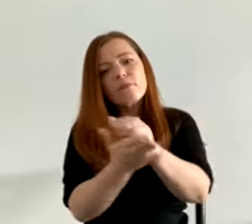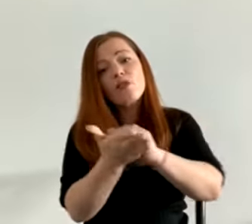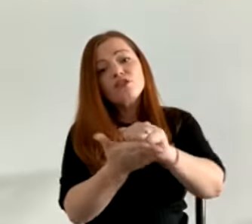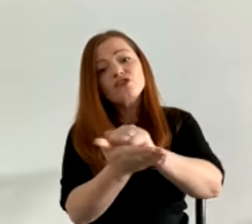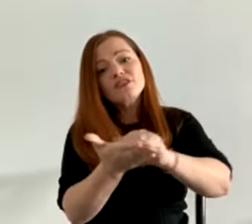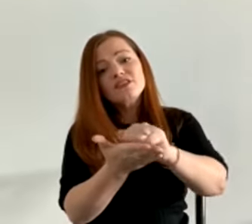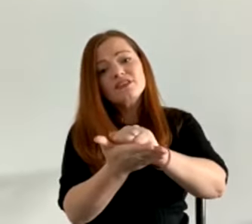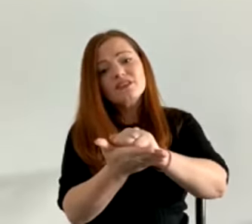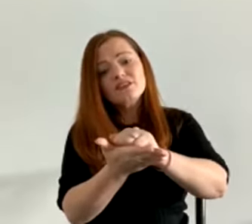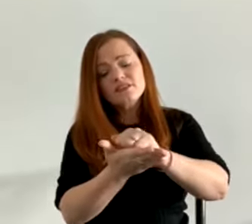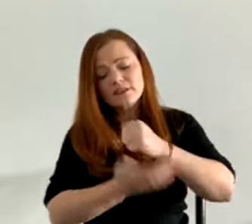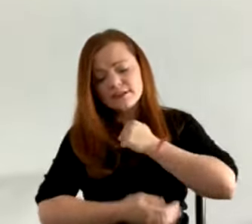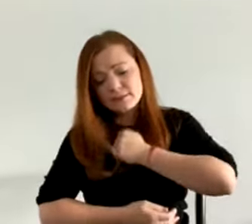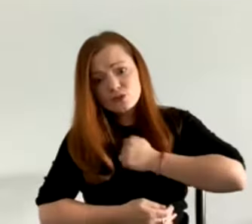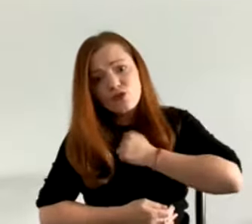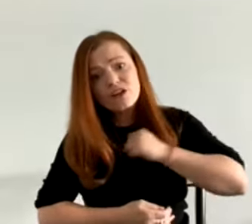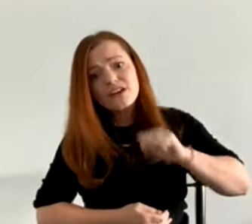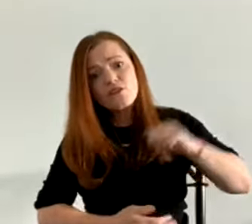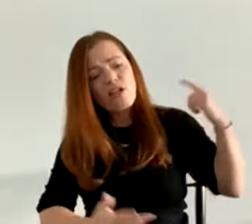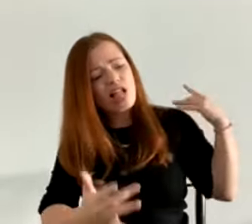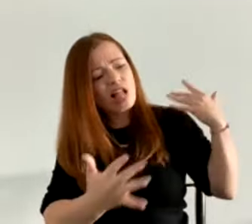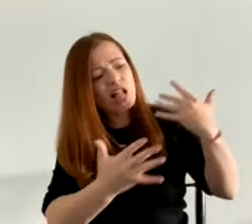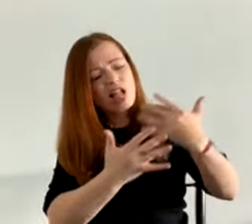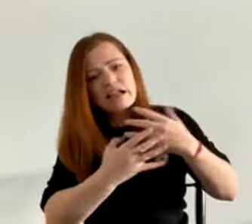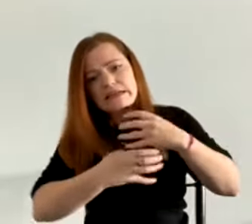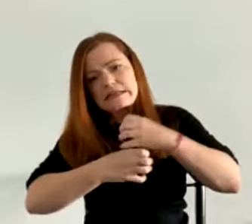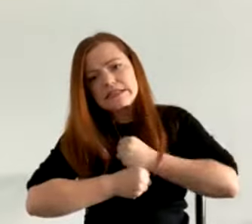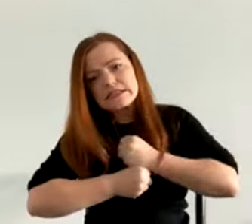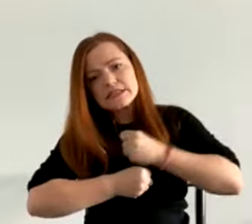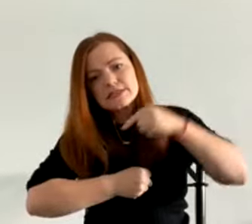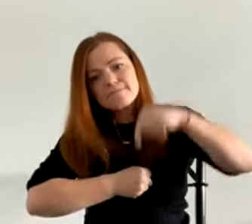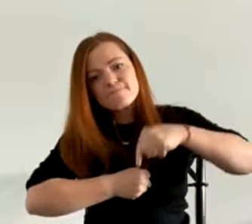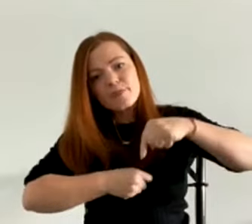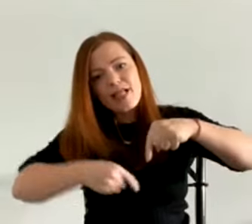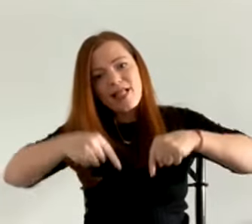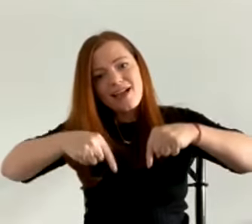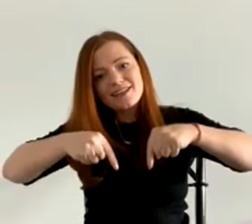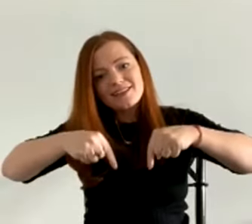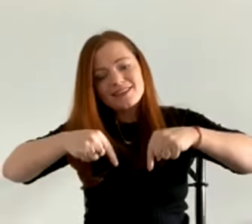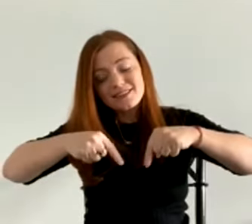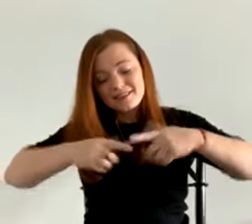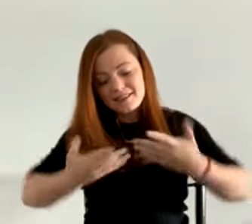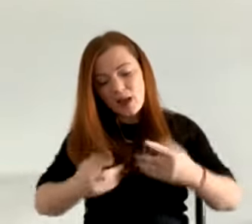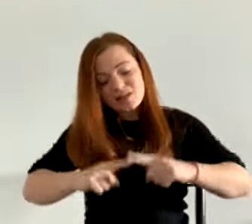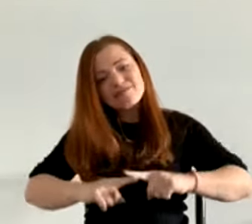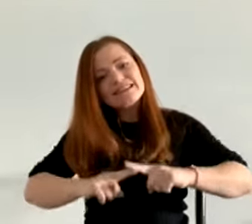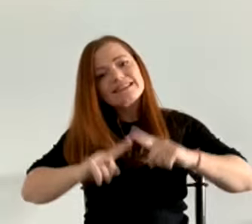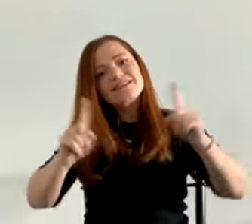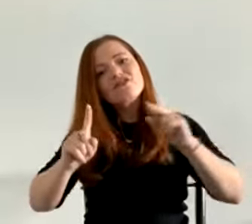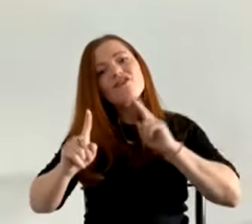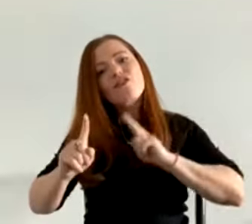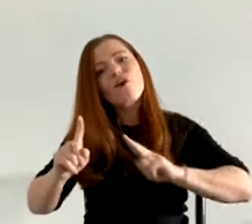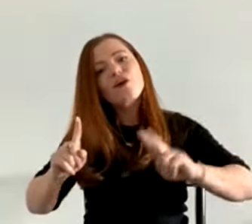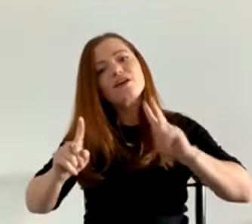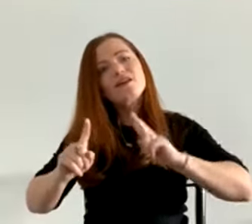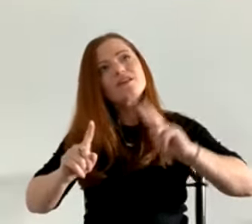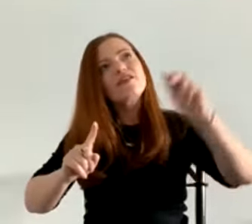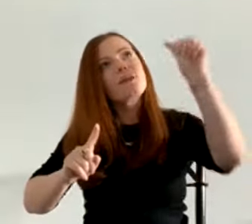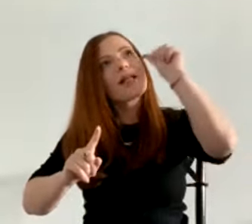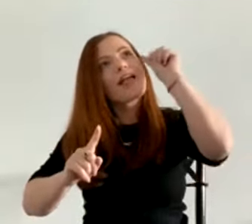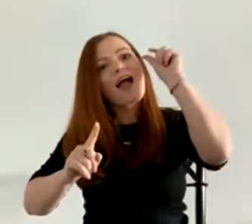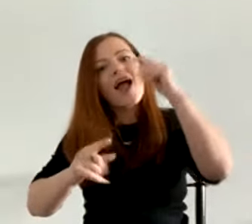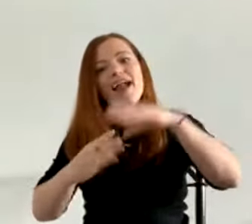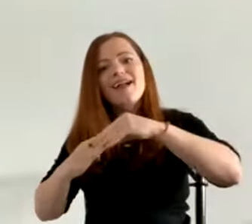sorry for all those years of resentment. A different voice, familiar, it guides through